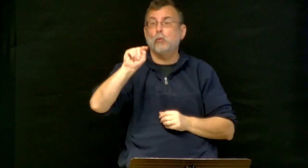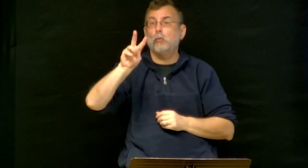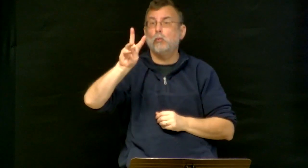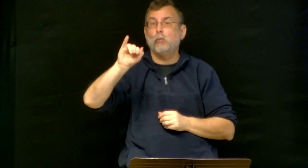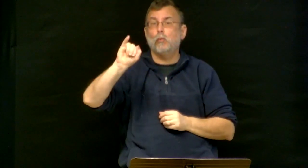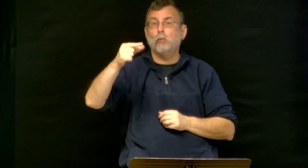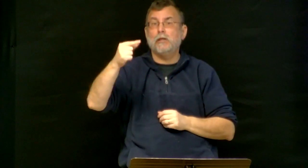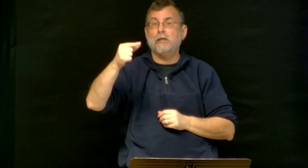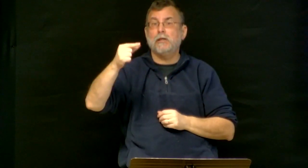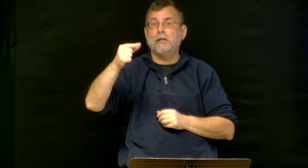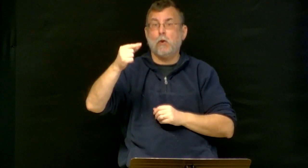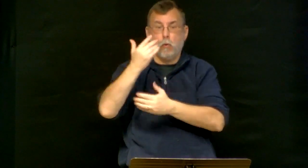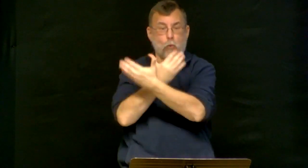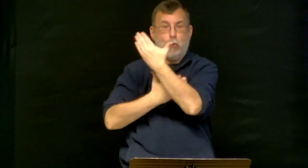it.